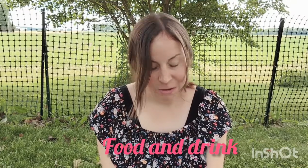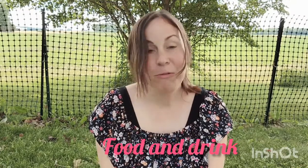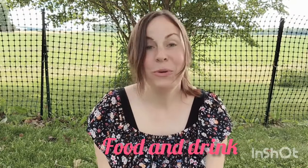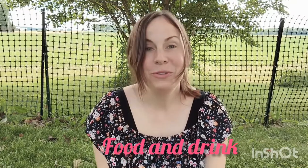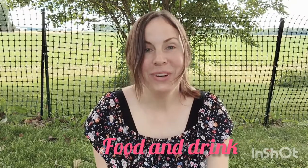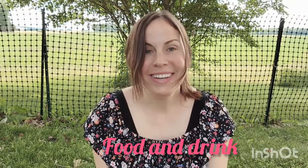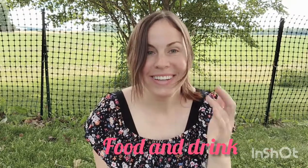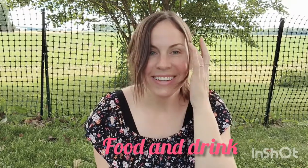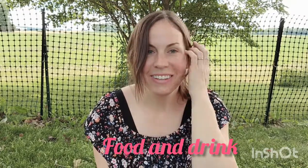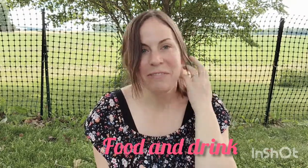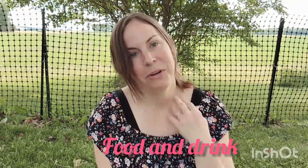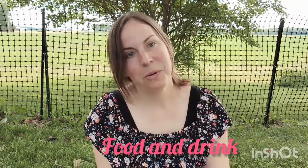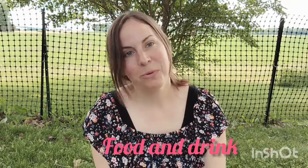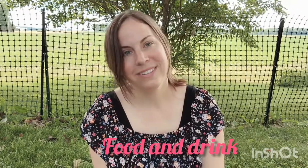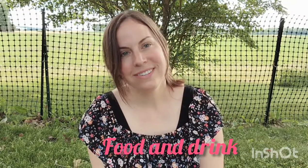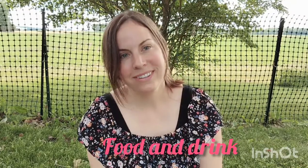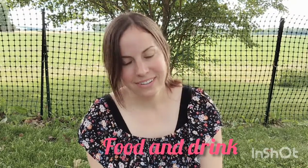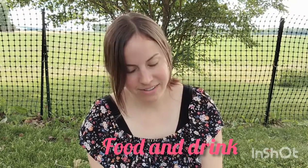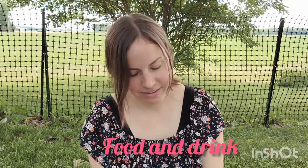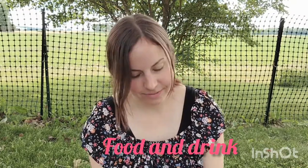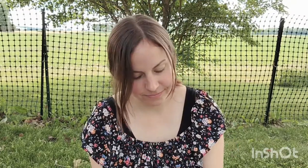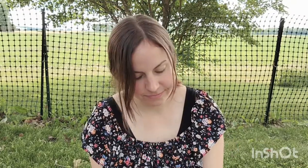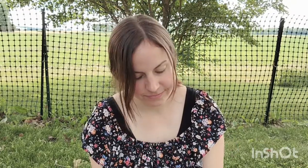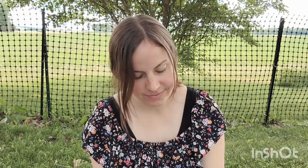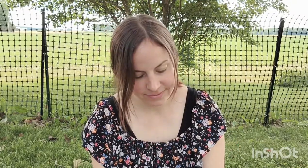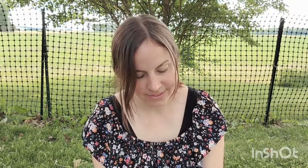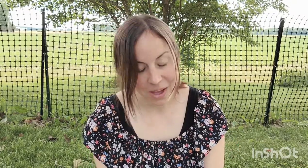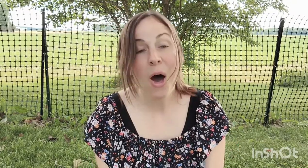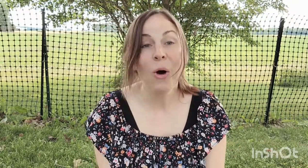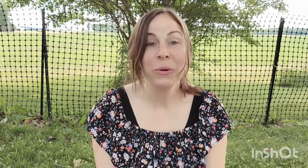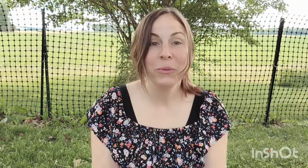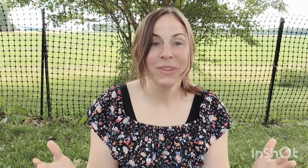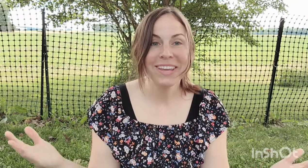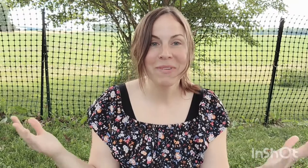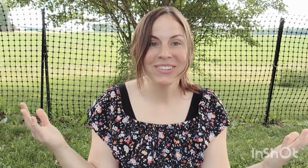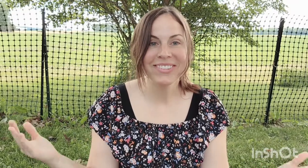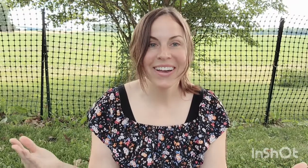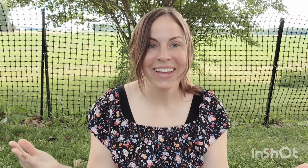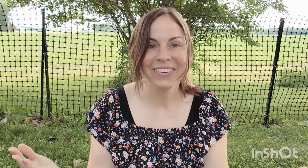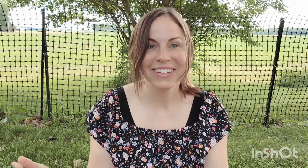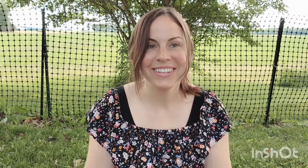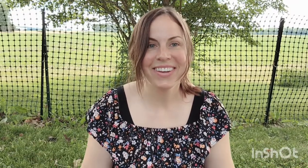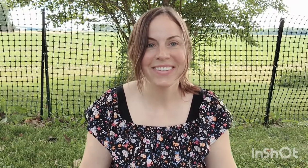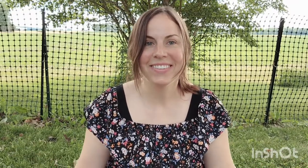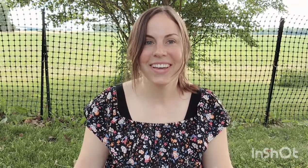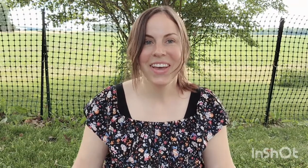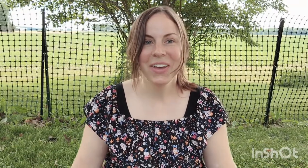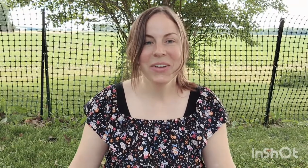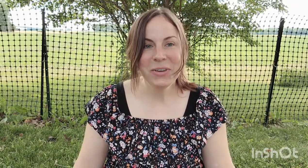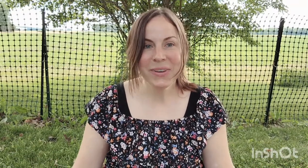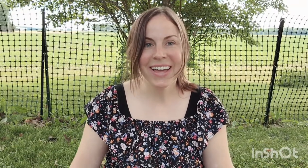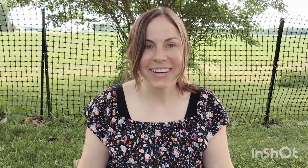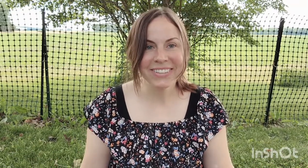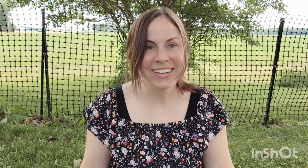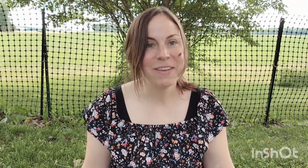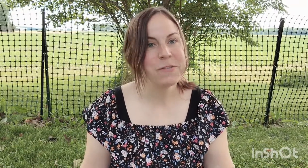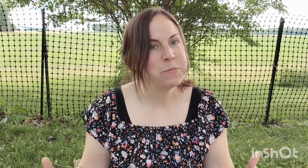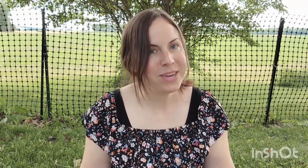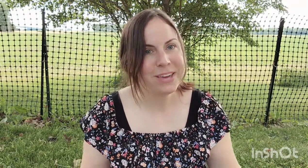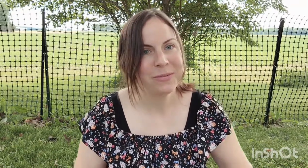Food and drink, very important. Oh, a cool thing about sign language is you can actually speak